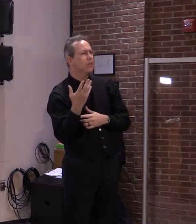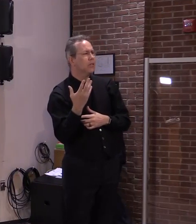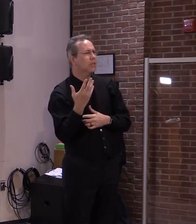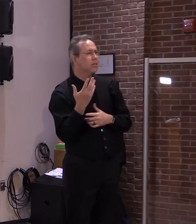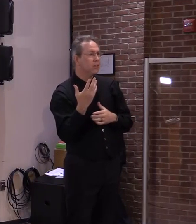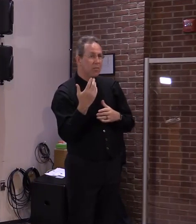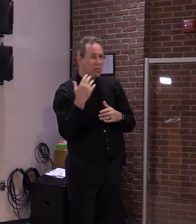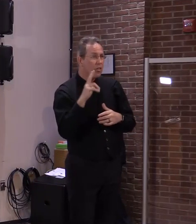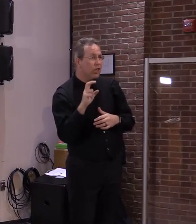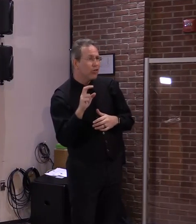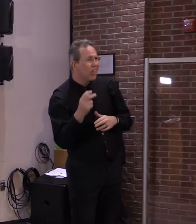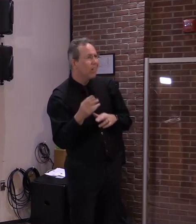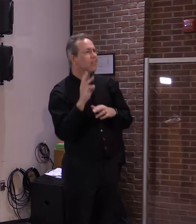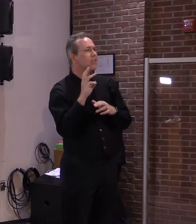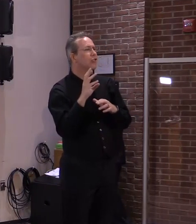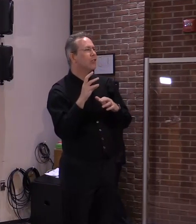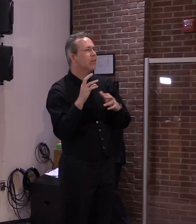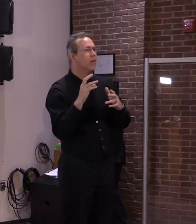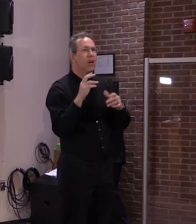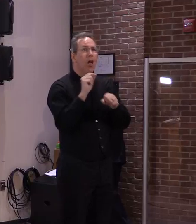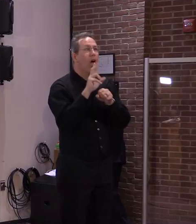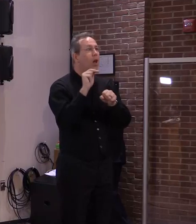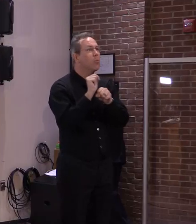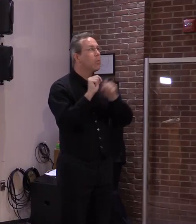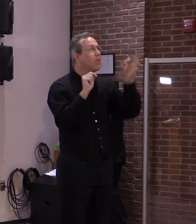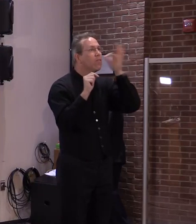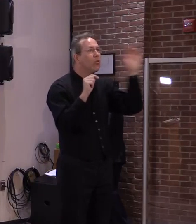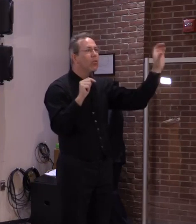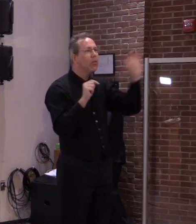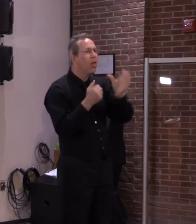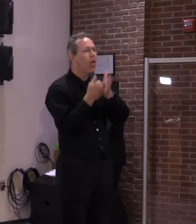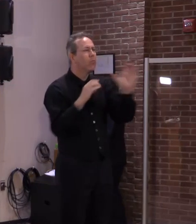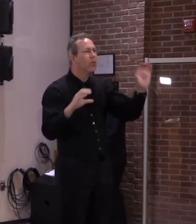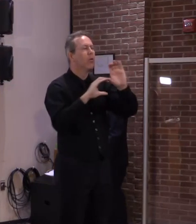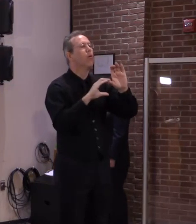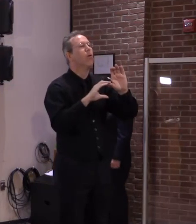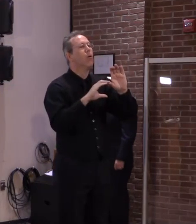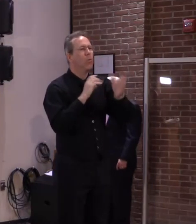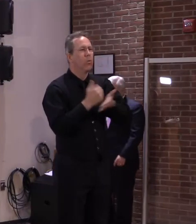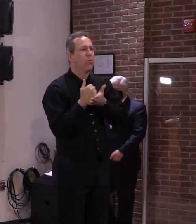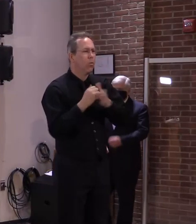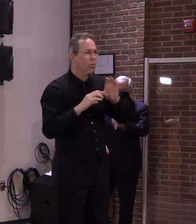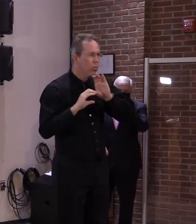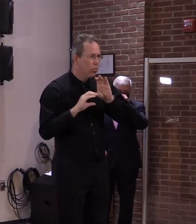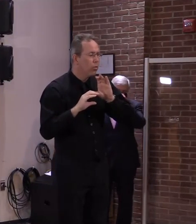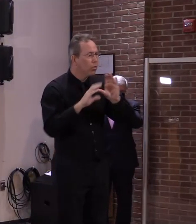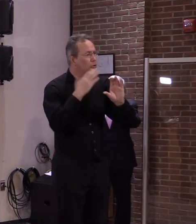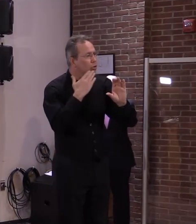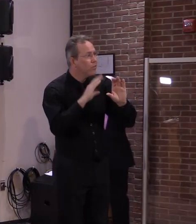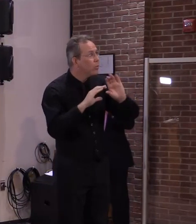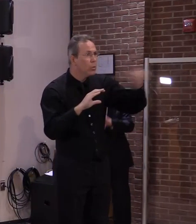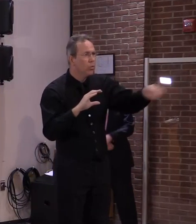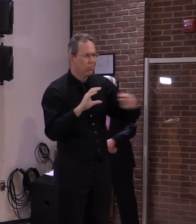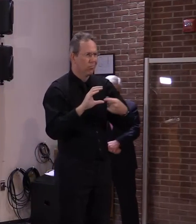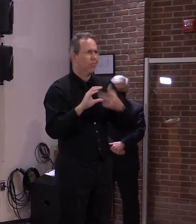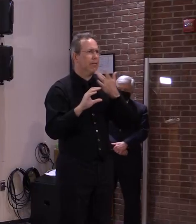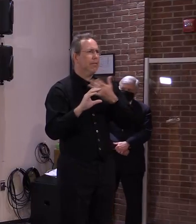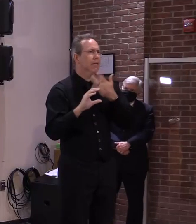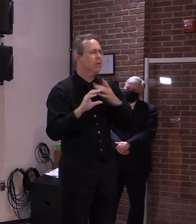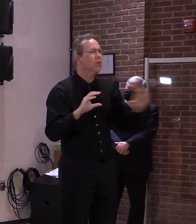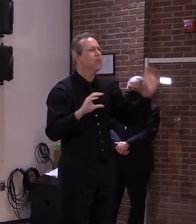week extra. So I don't know all the terms of what was passed. And again, this is just